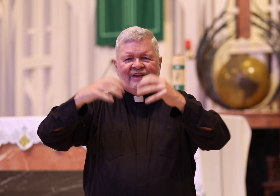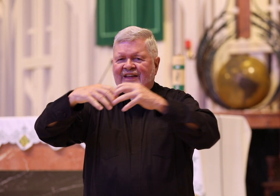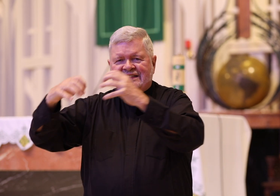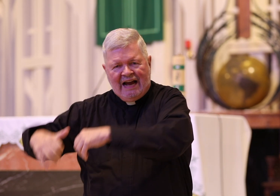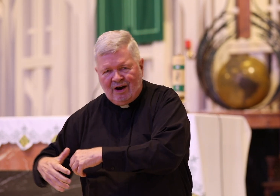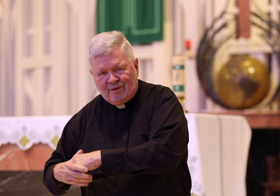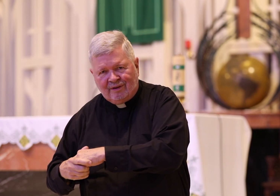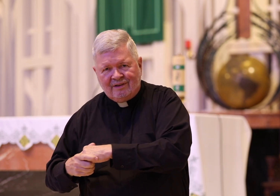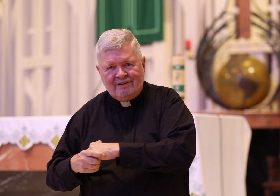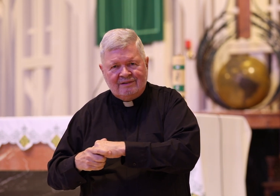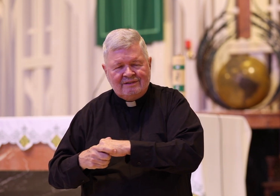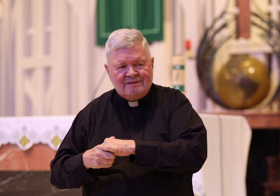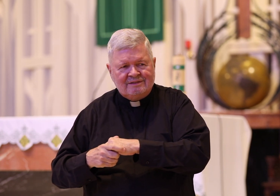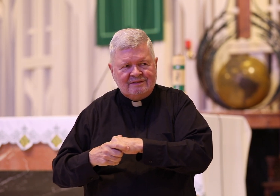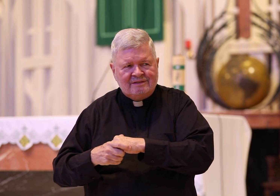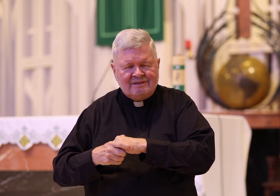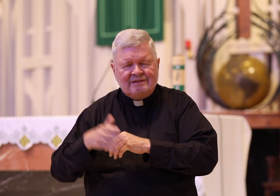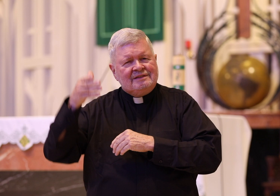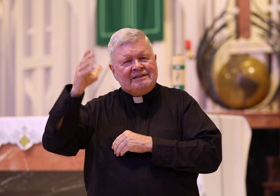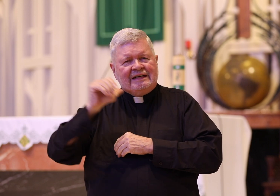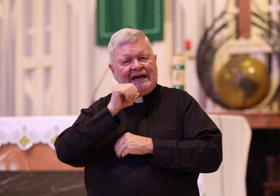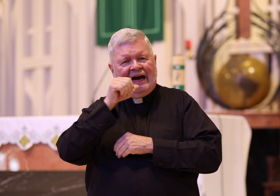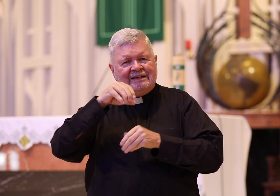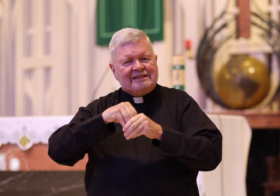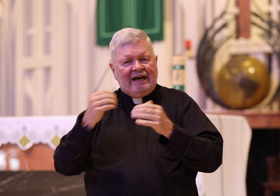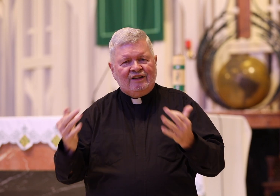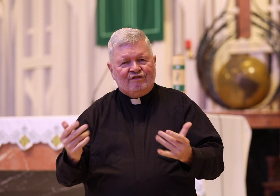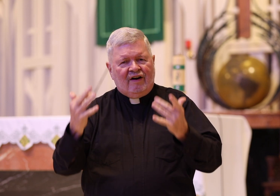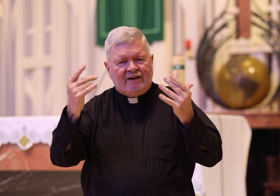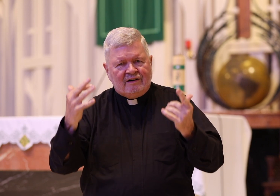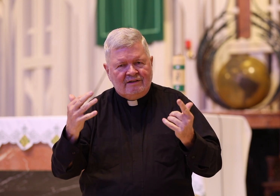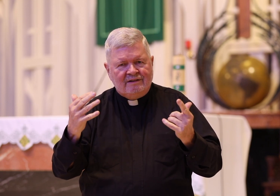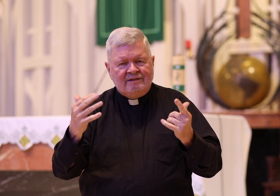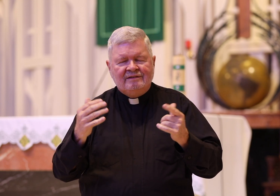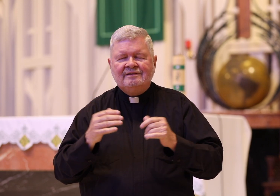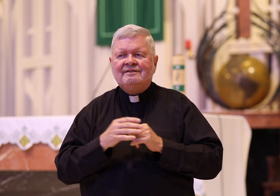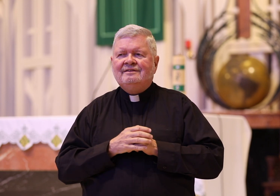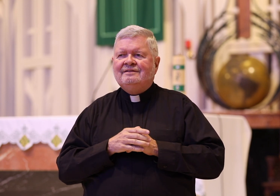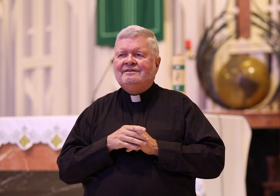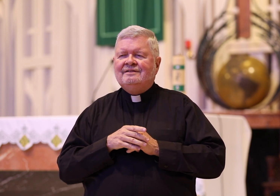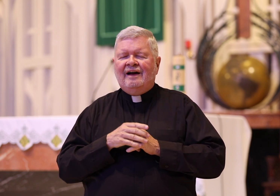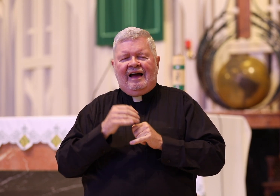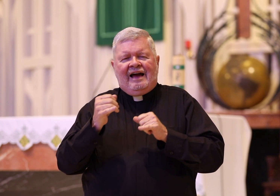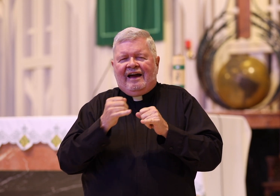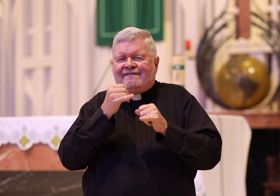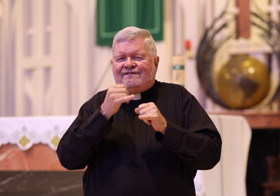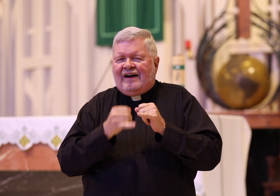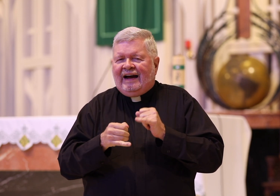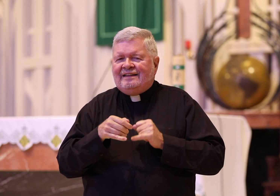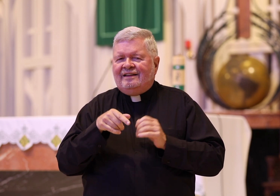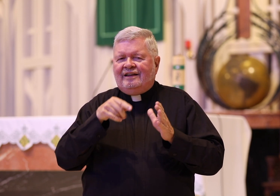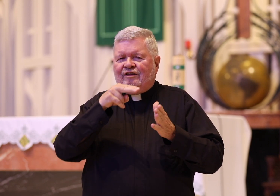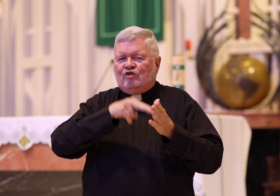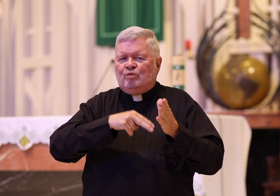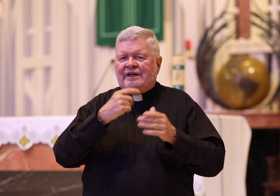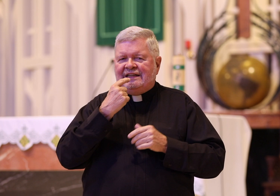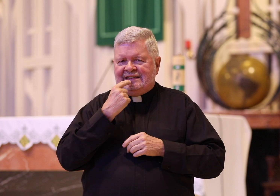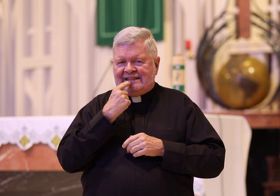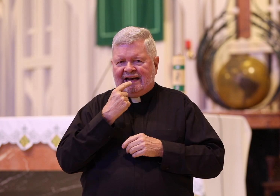everything down. And God is not in the fire. And finally, the reading